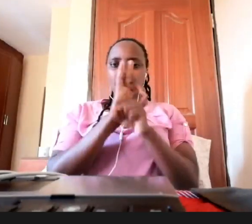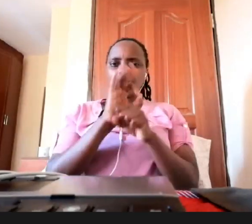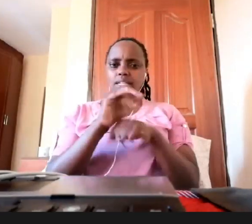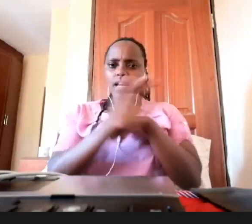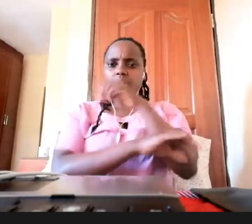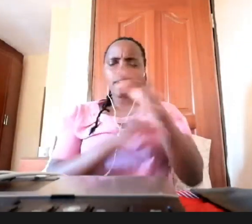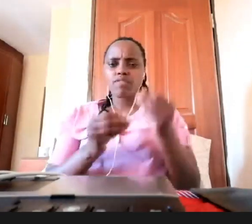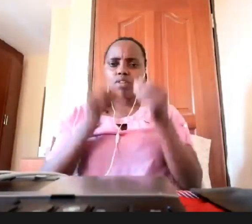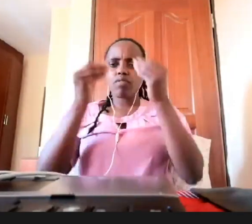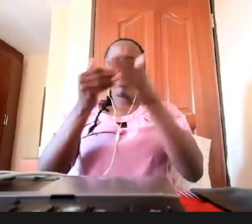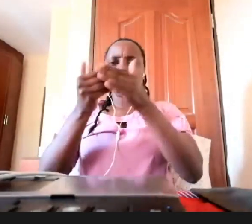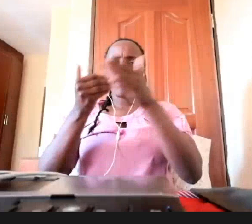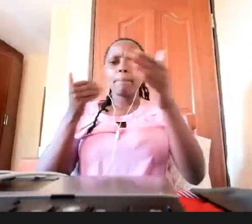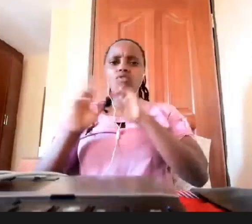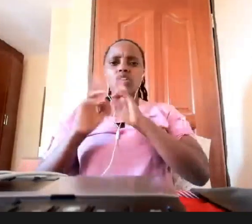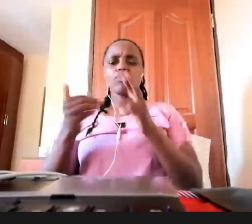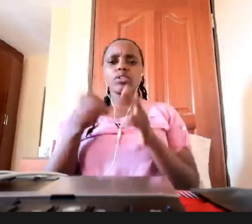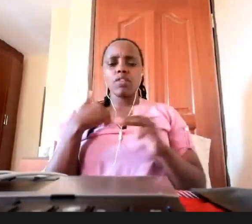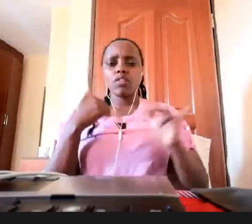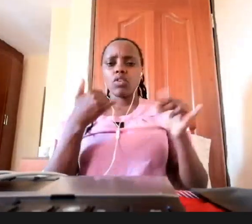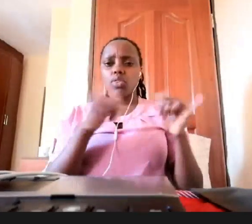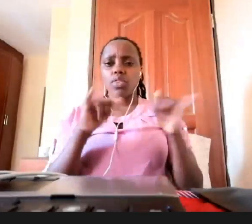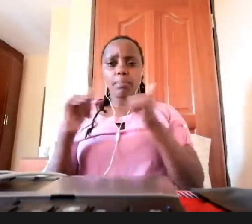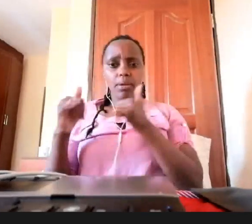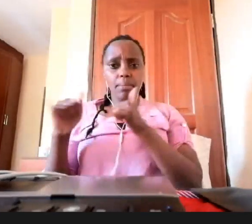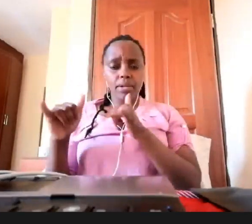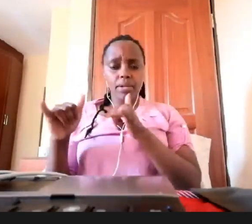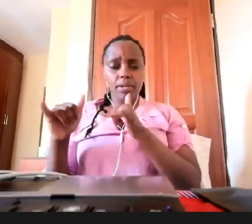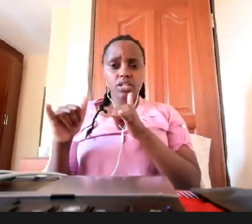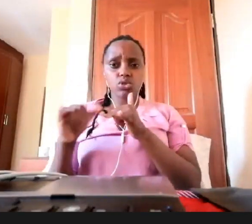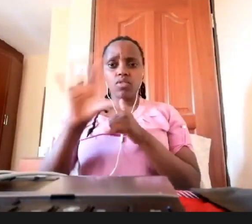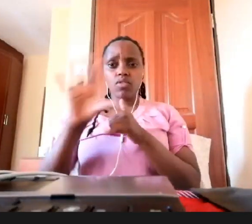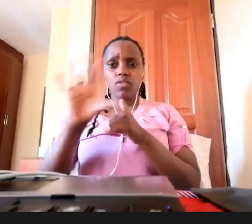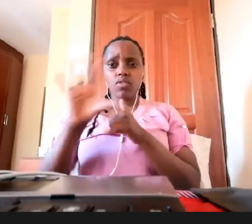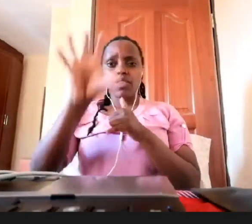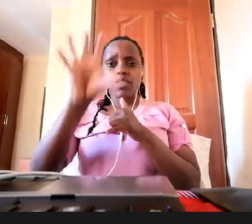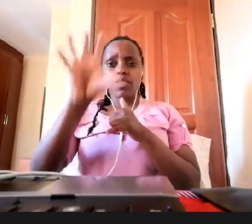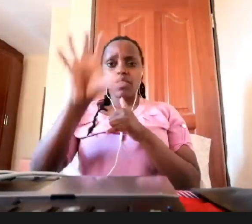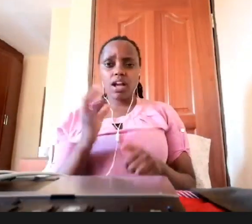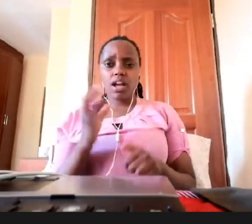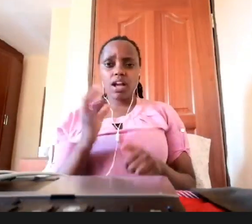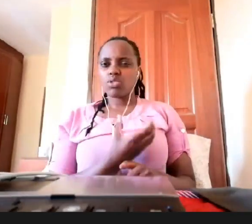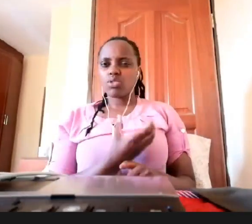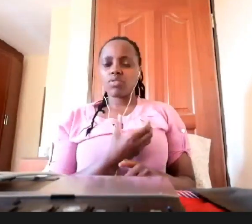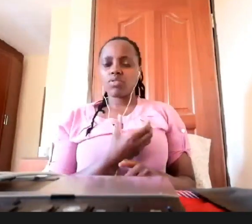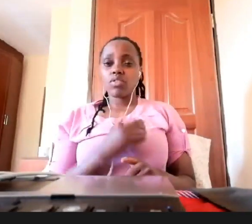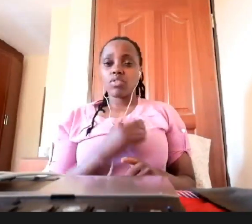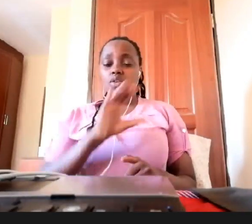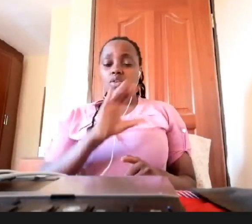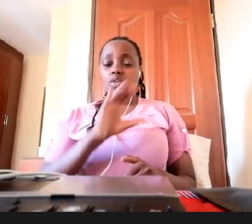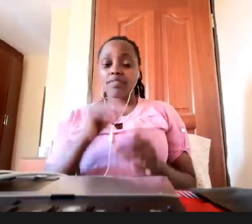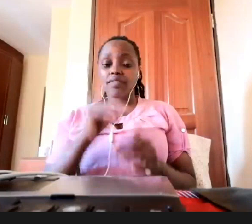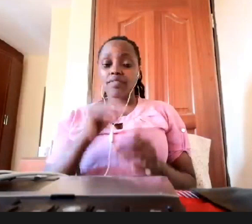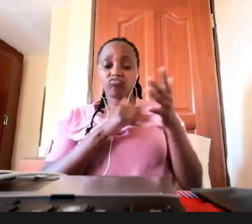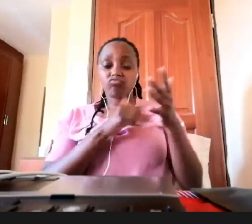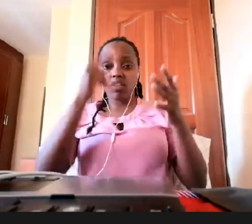their initial reports on the implementation of the African Committee, of the African Charter on the Rights and Welfare of the Child.